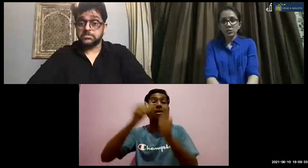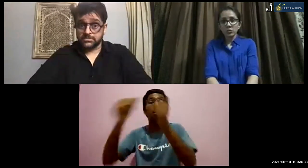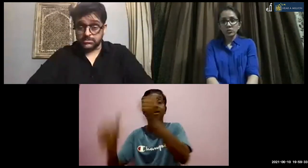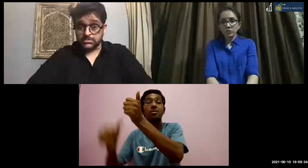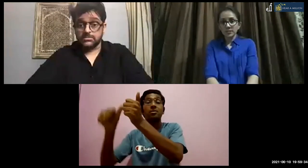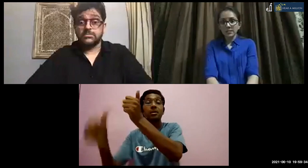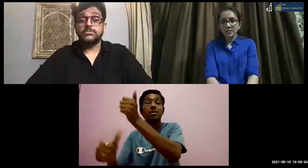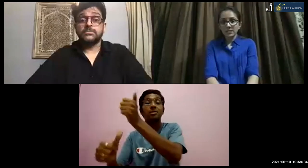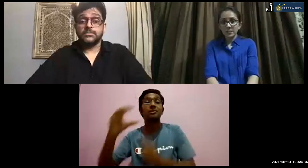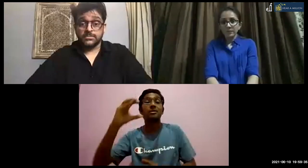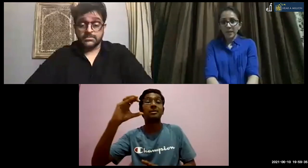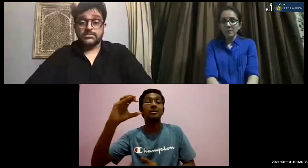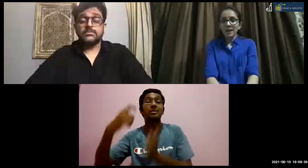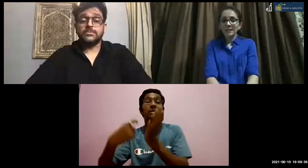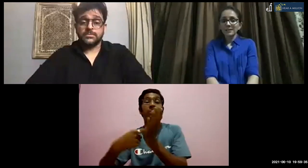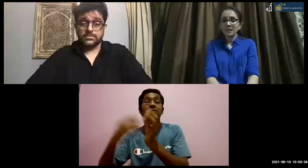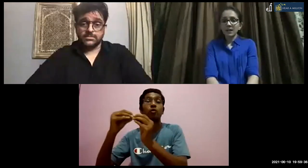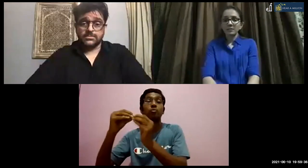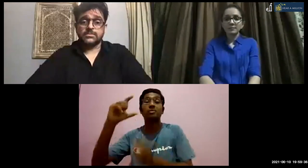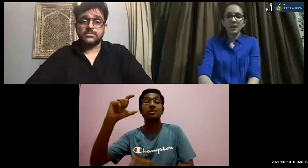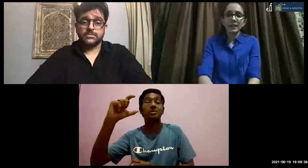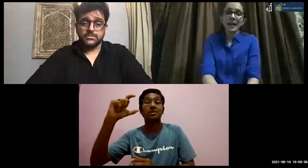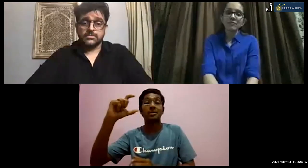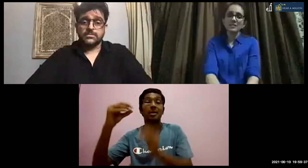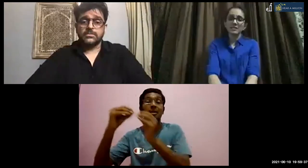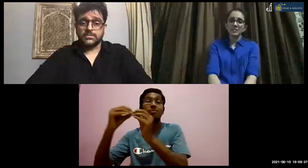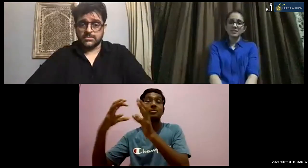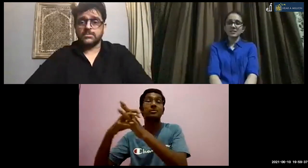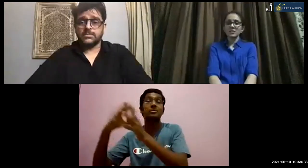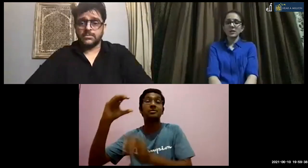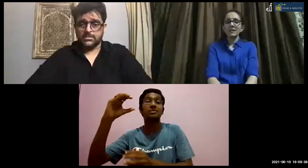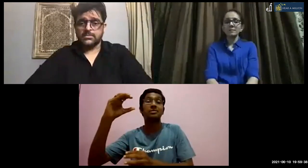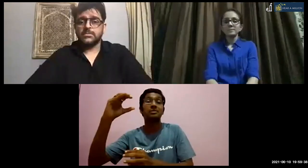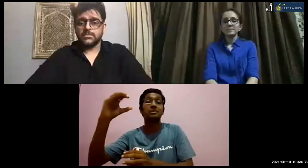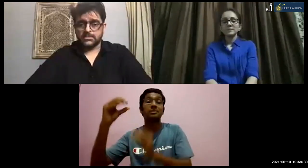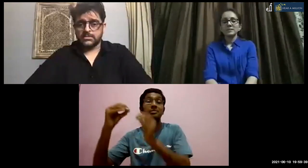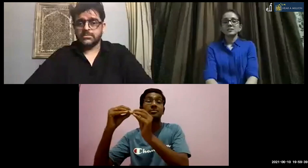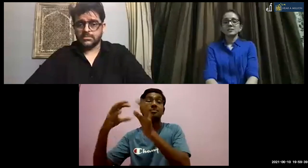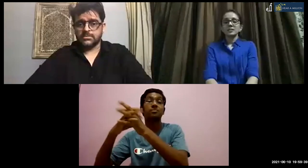teacher who teaches them, and I have assistants as well.